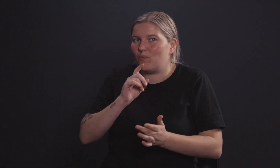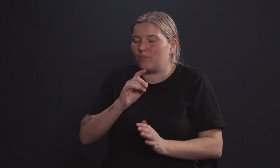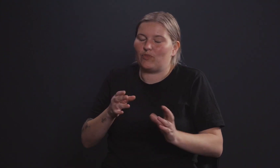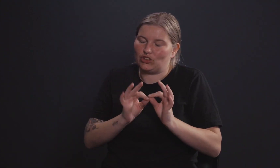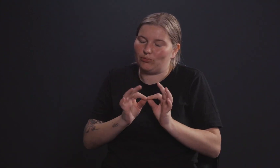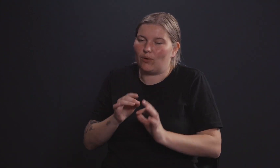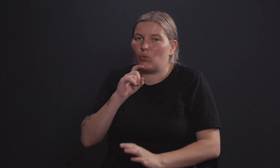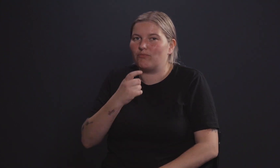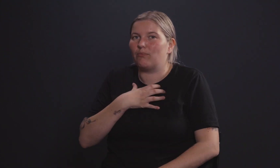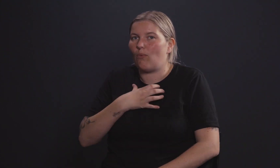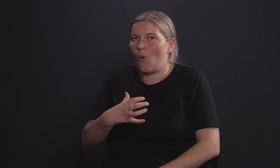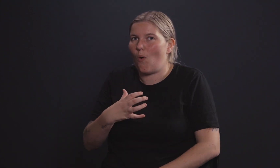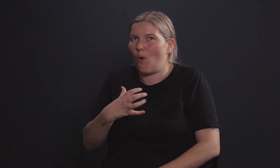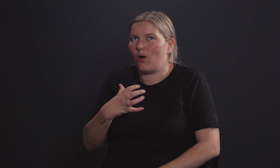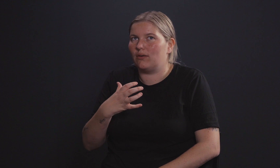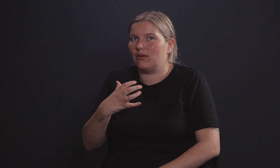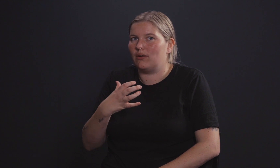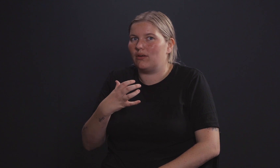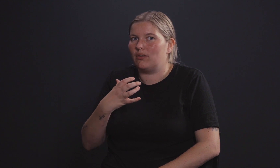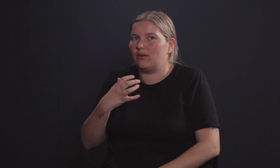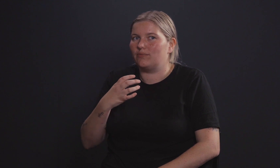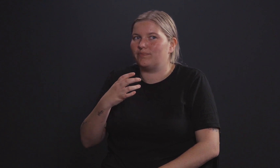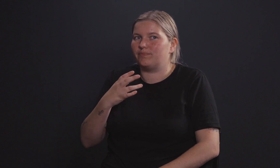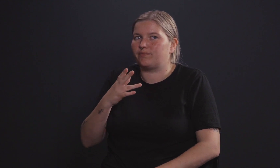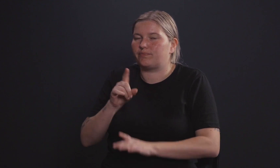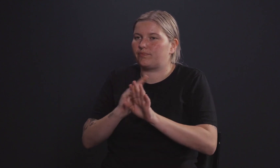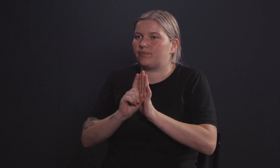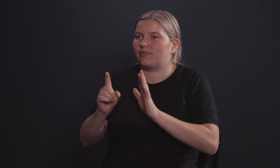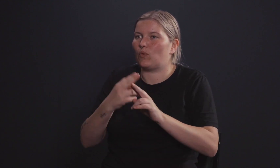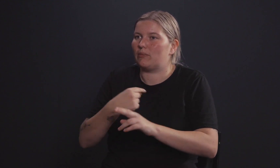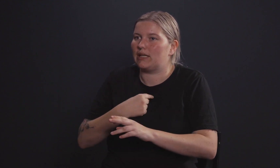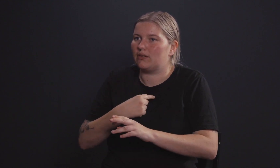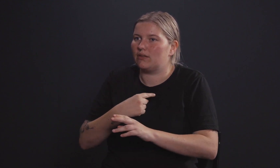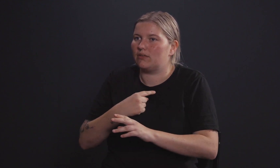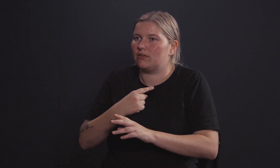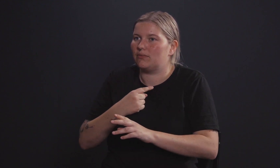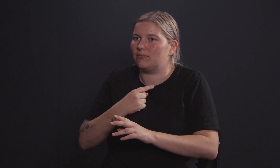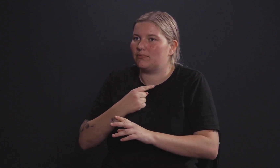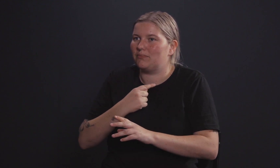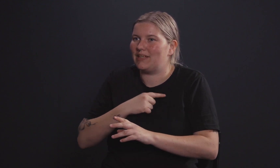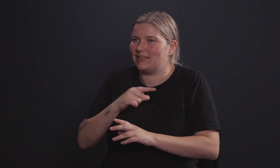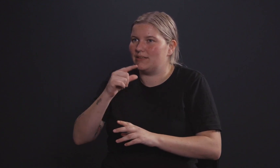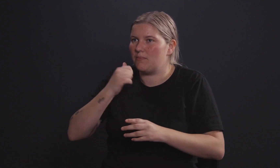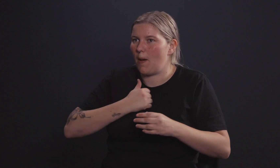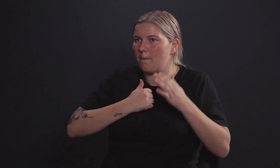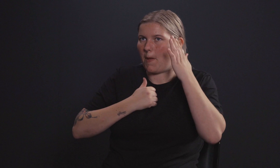I think that the interpreter might have been a bit more assertive on my behalf. My